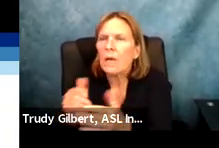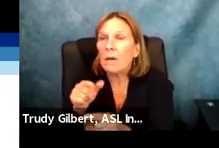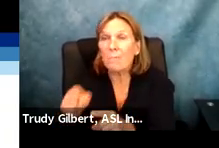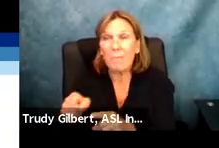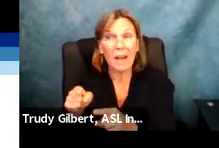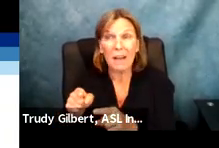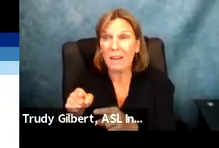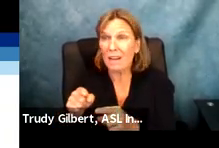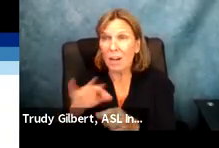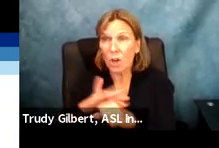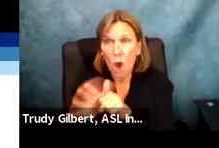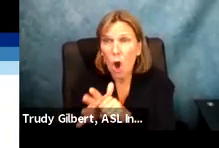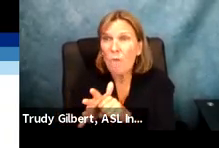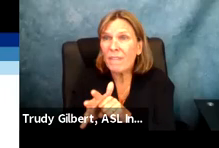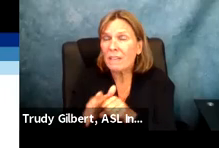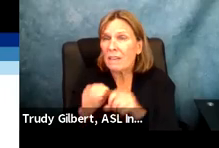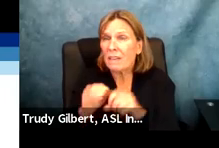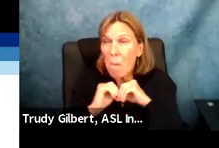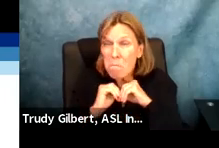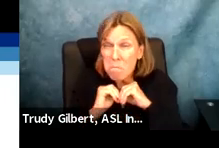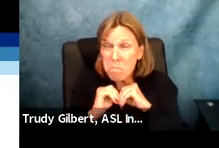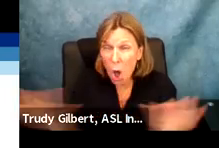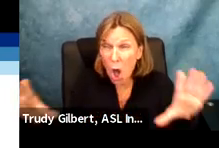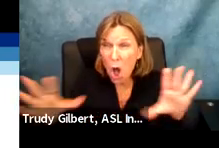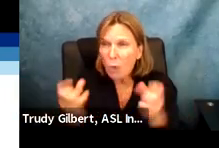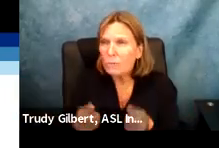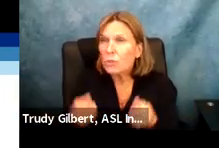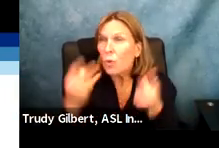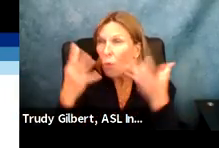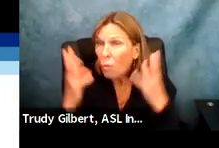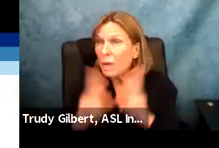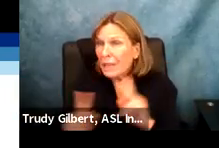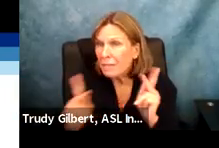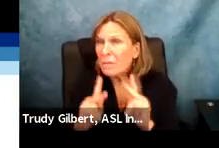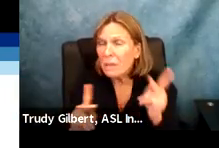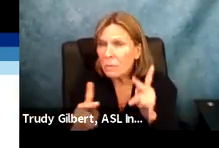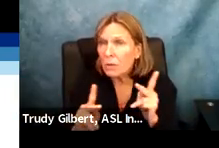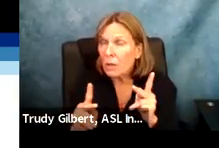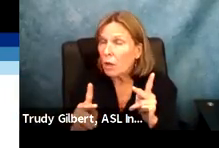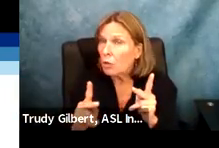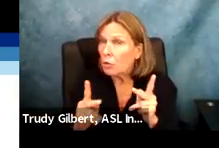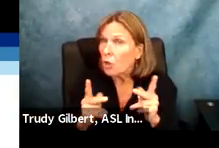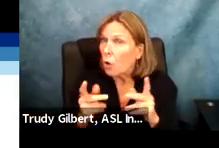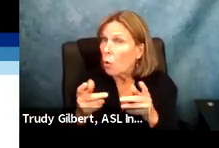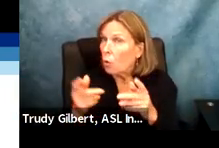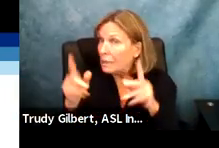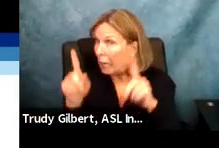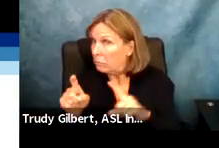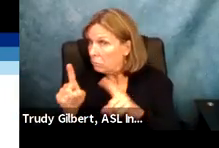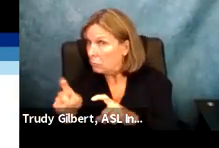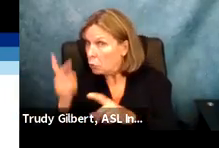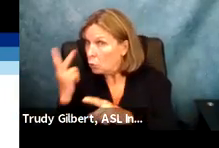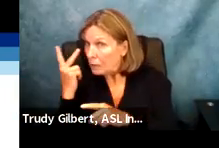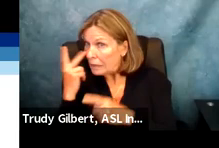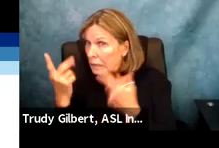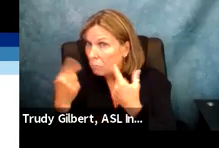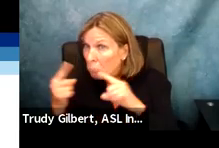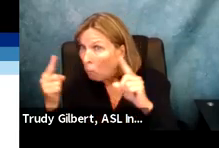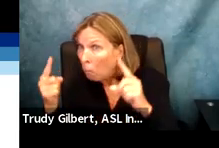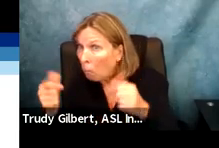so prevalent, when they did the efficacy trials to see if it worked,